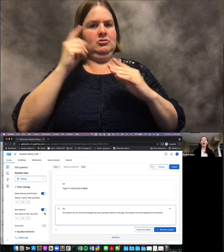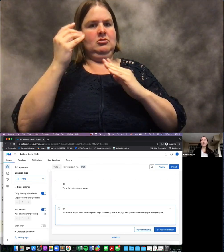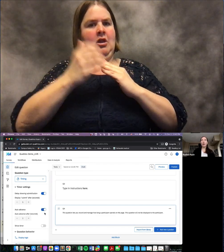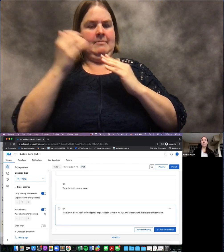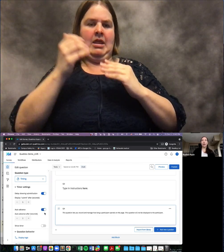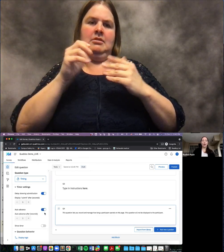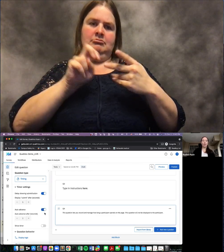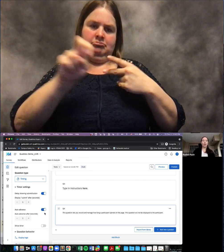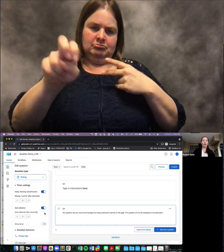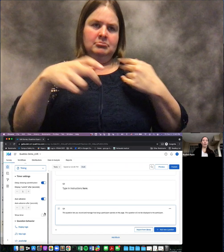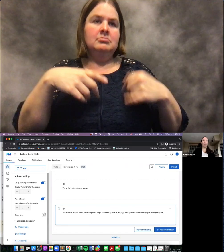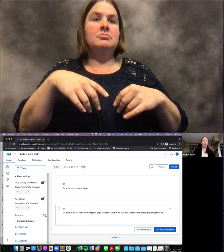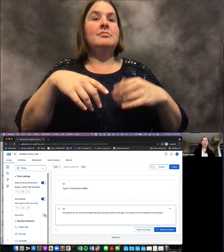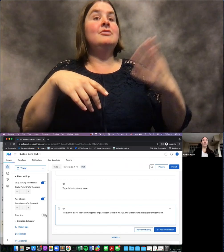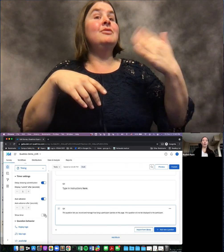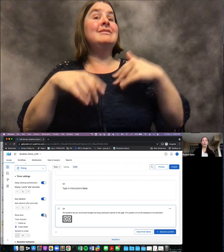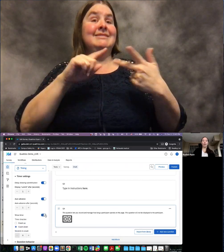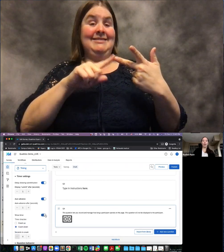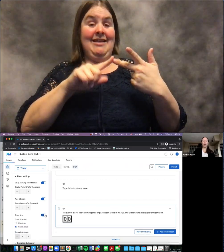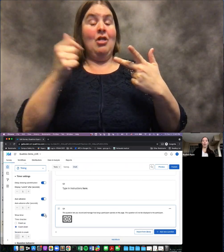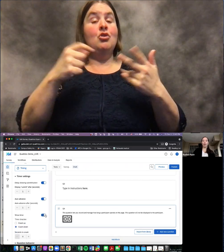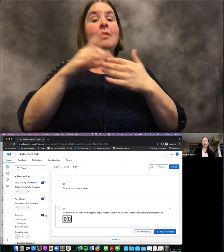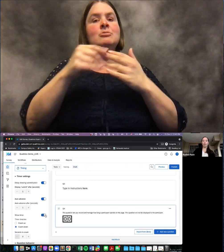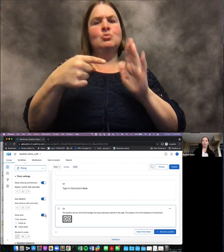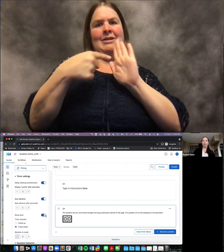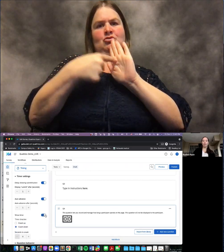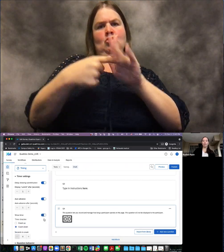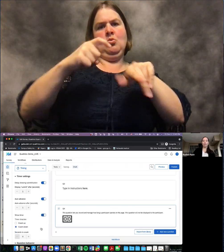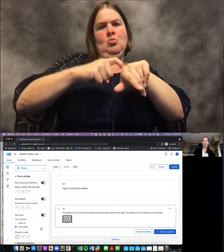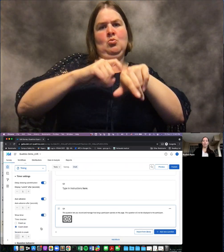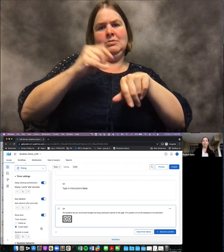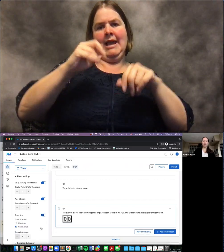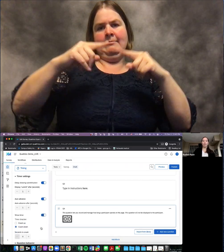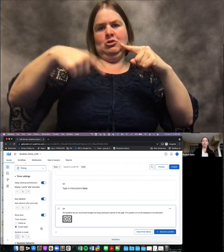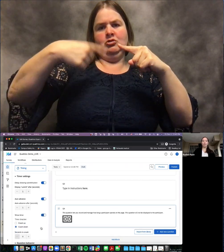And it also has an option to show the timer.